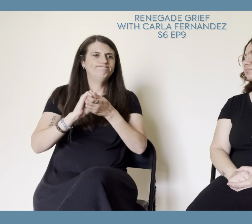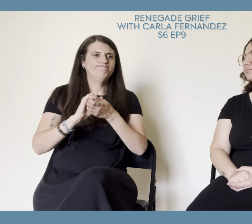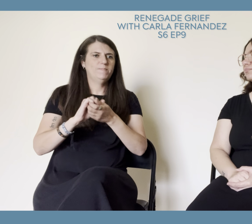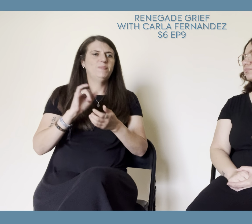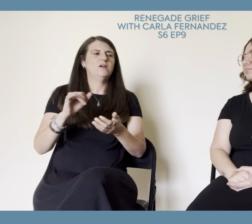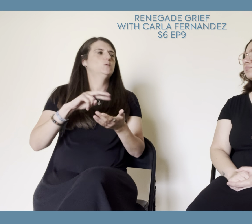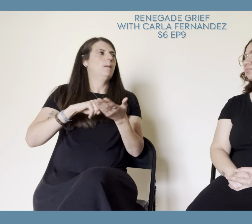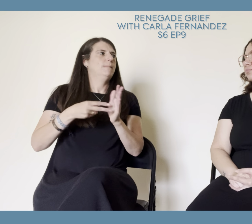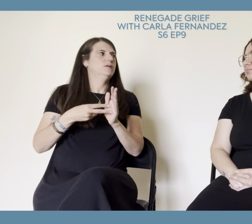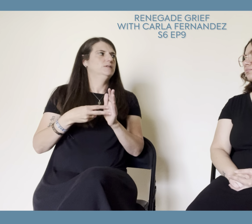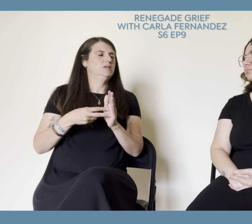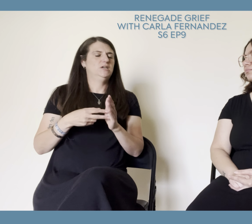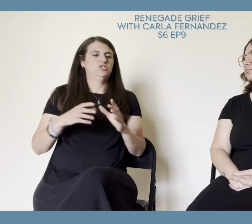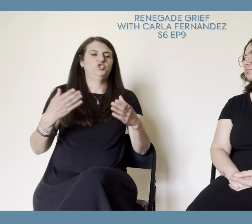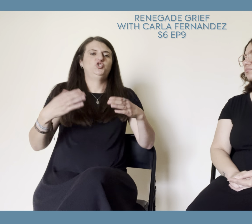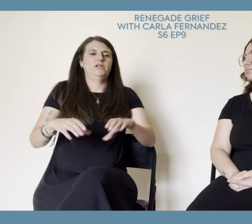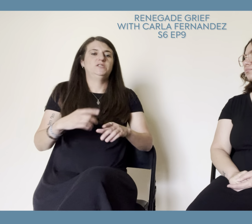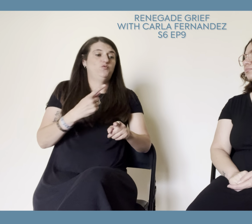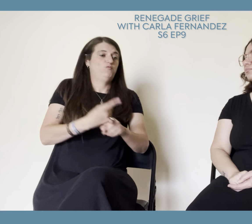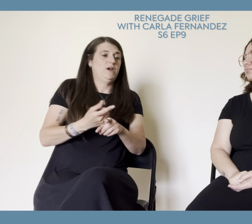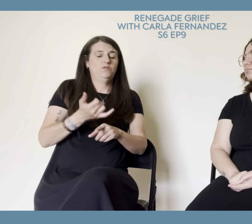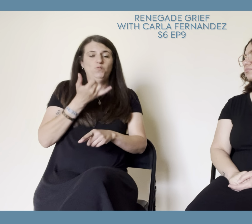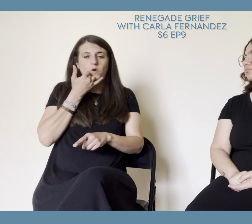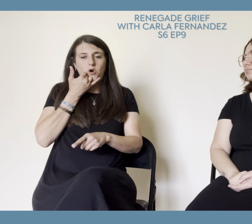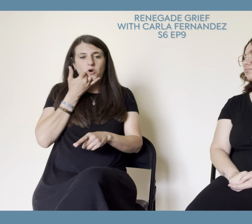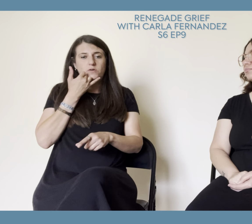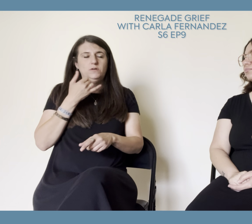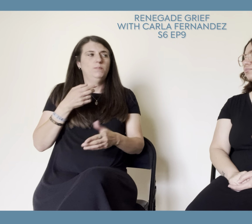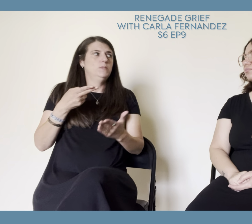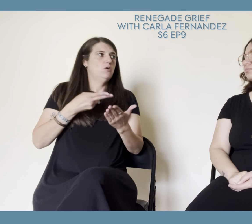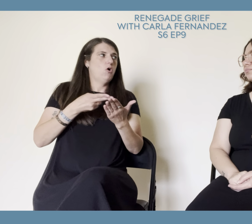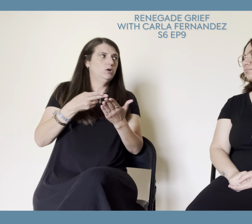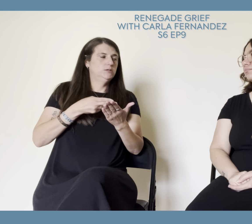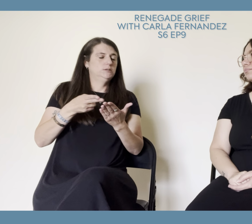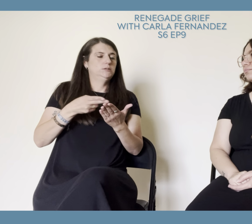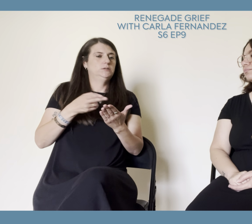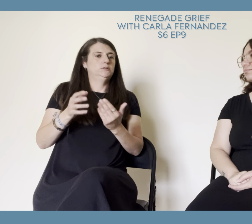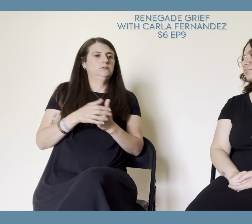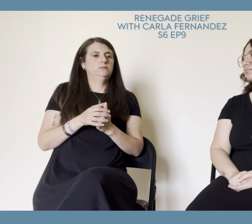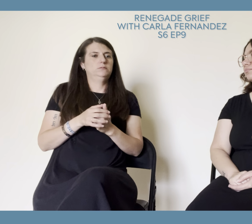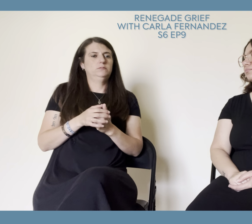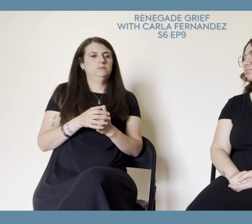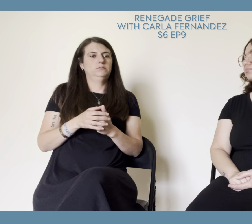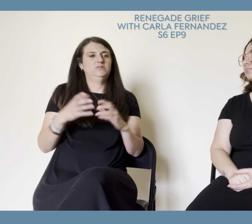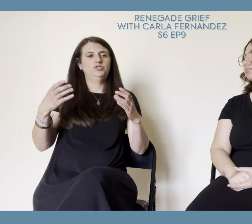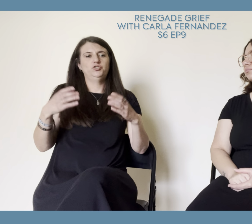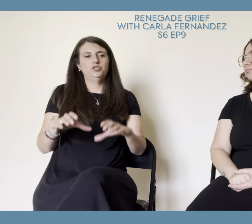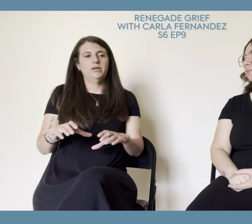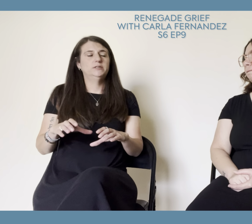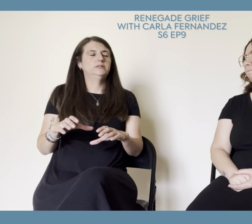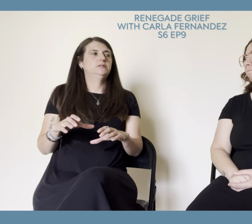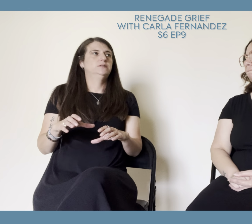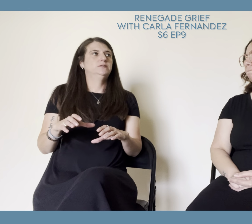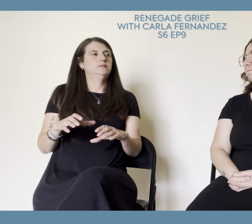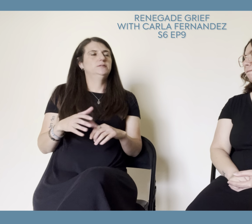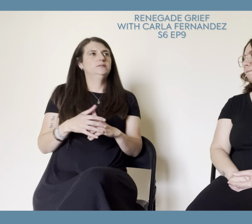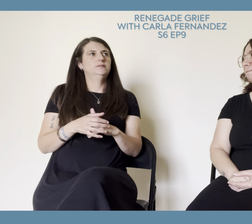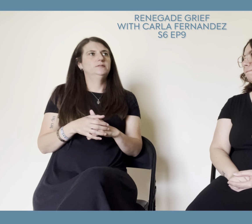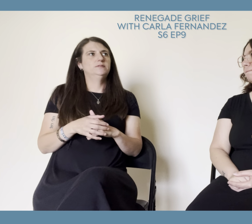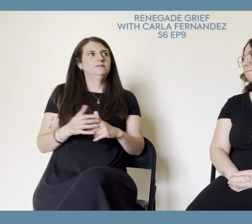to right the wrongs, the chance to like be honest, the chance to come to terms with a life imperfect yet